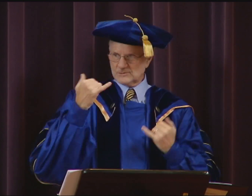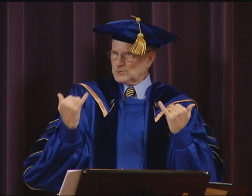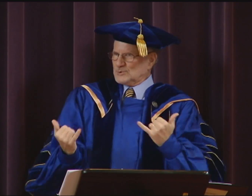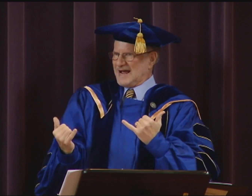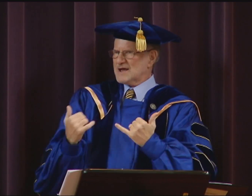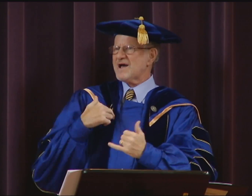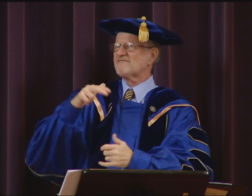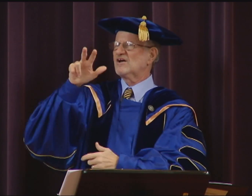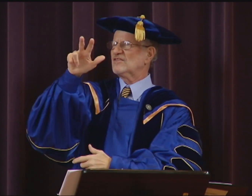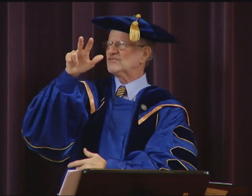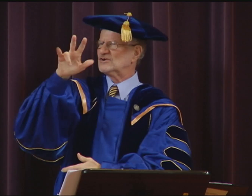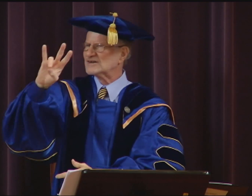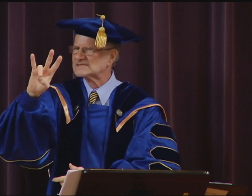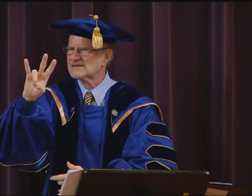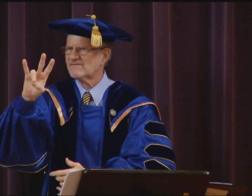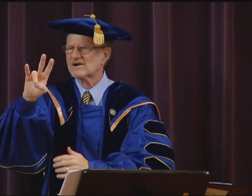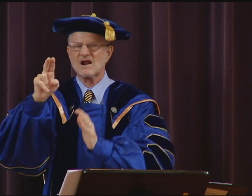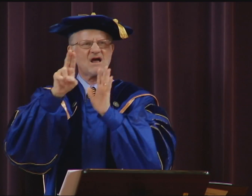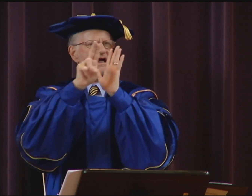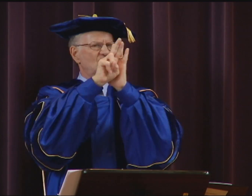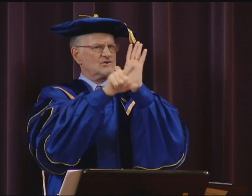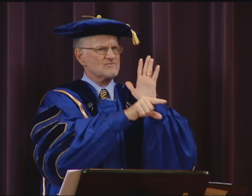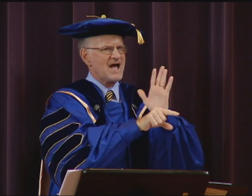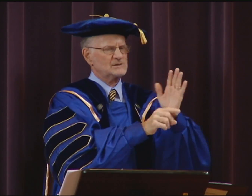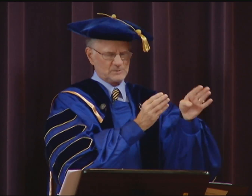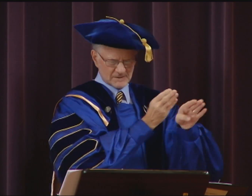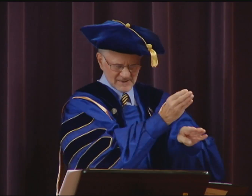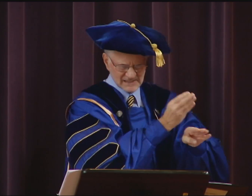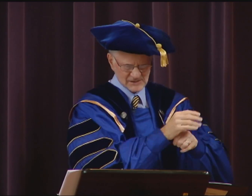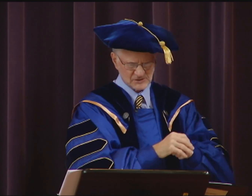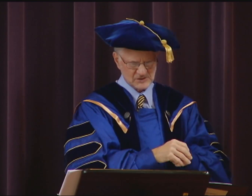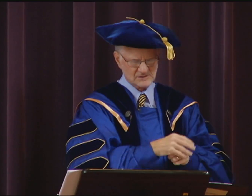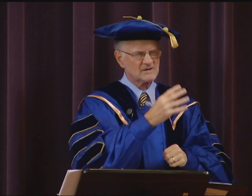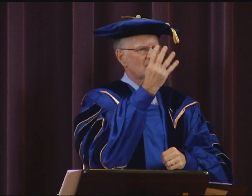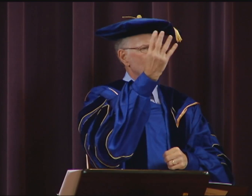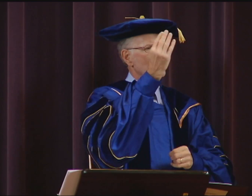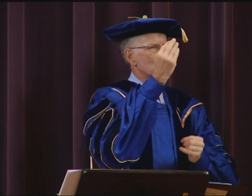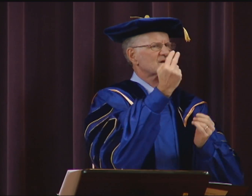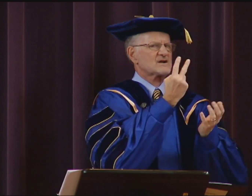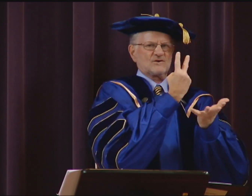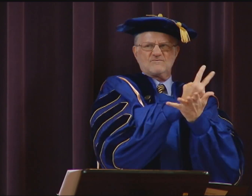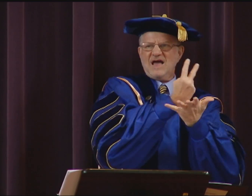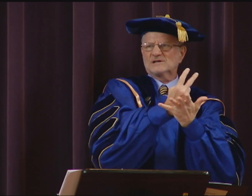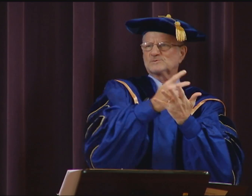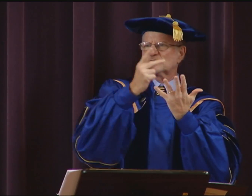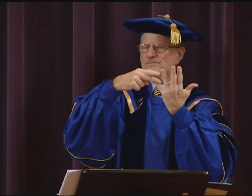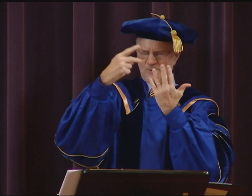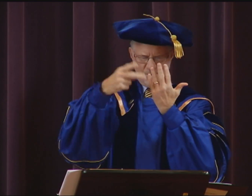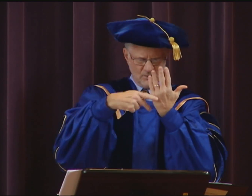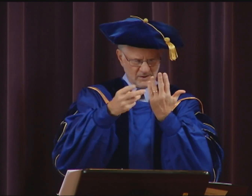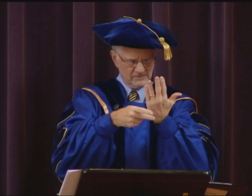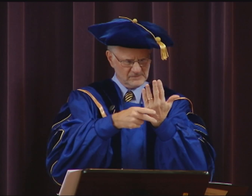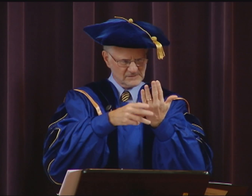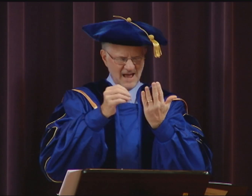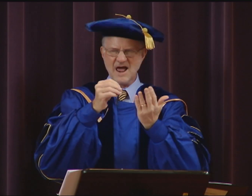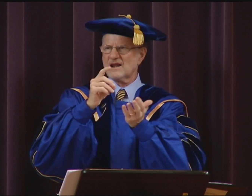majors. Today, we have 37 undergraduate majors and 14 graduate level